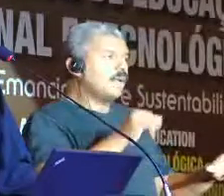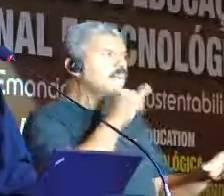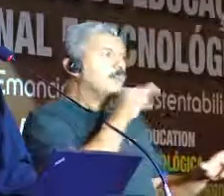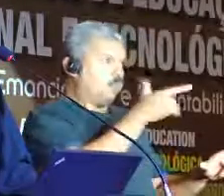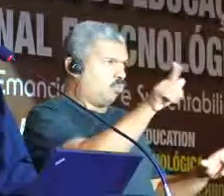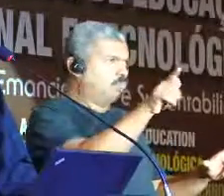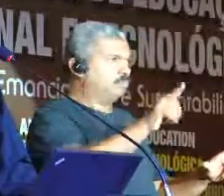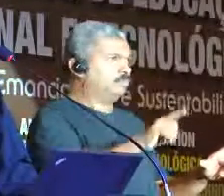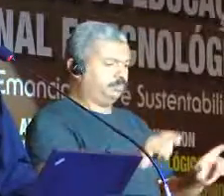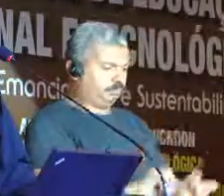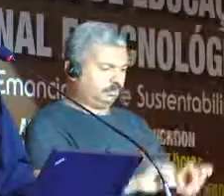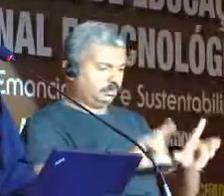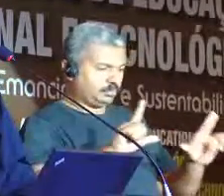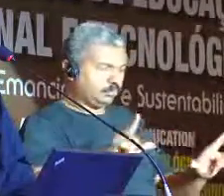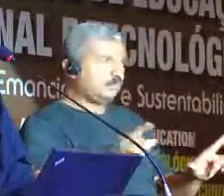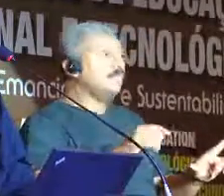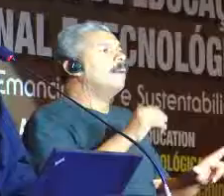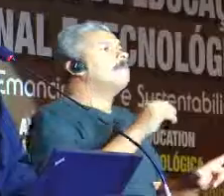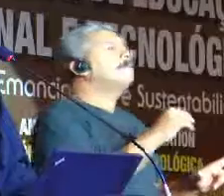the Raspberry Pi.